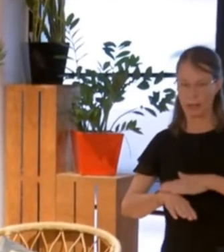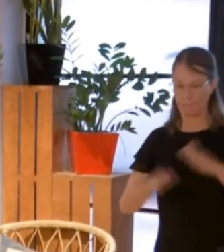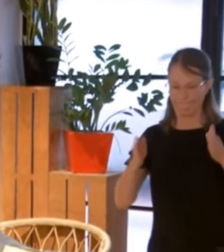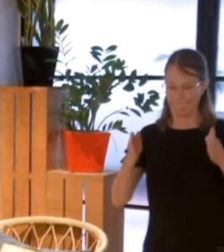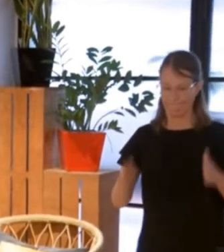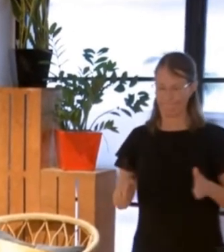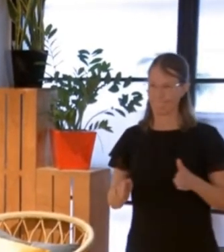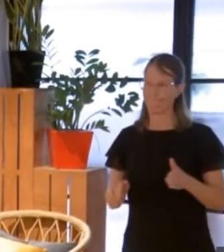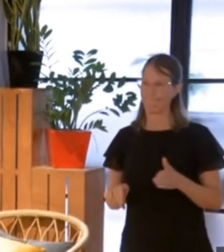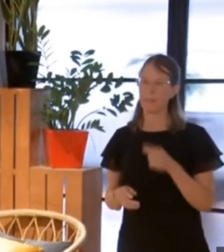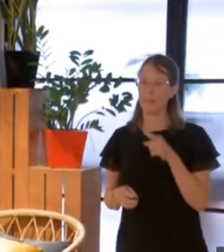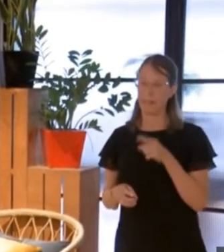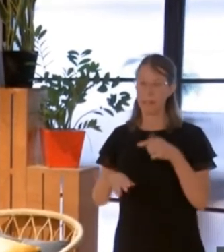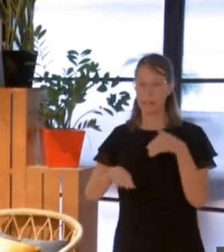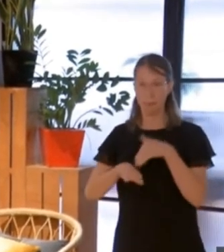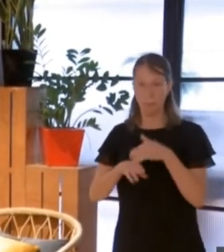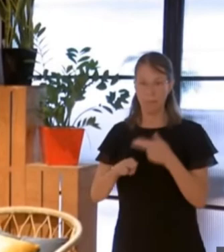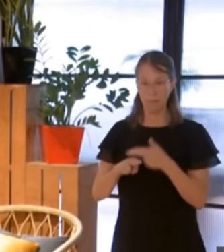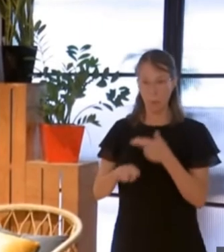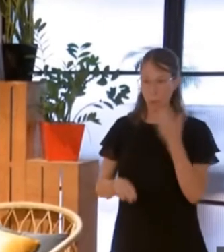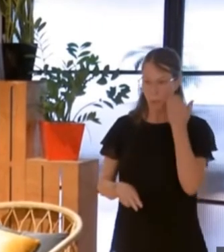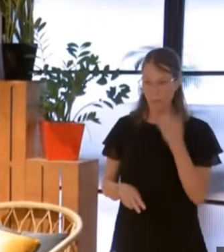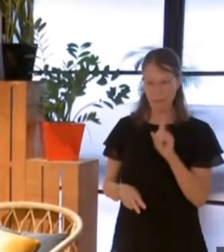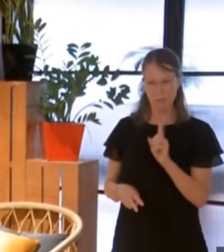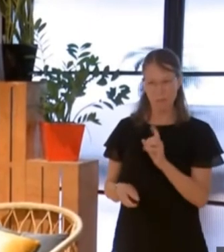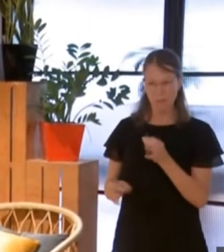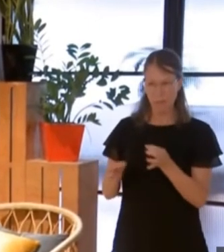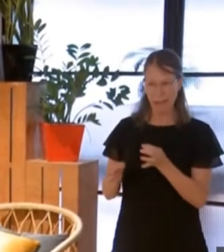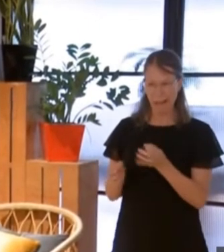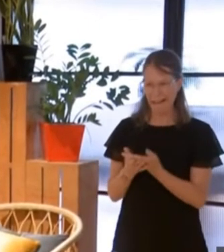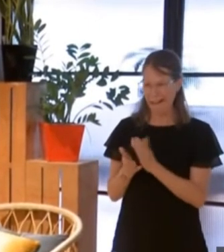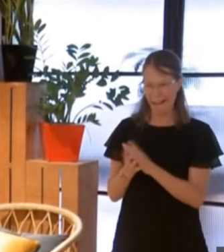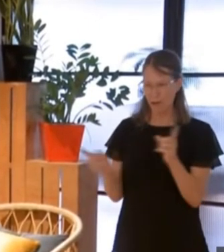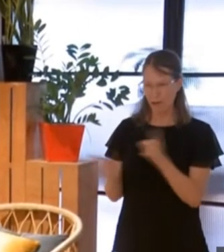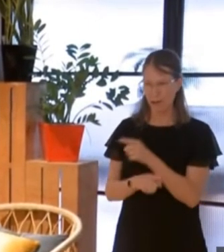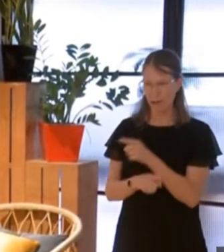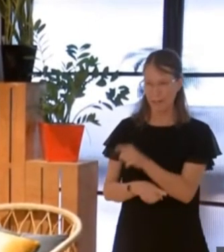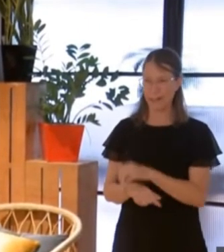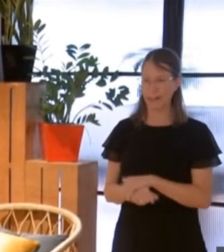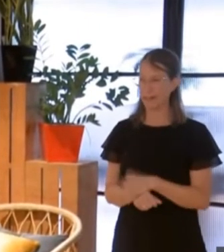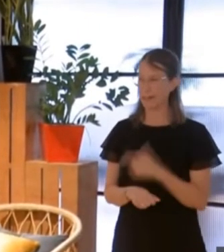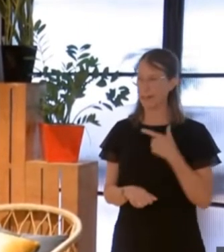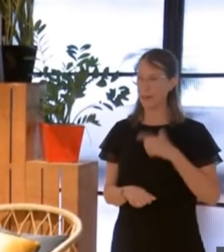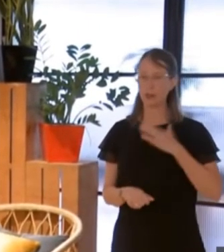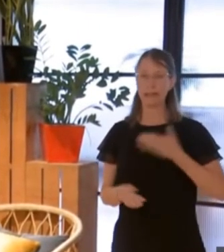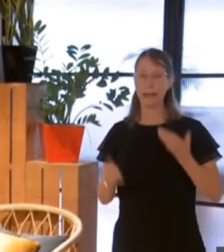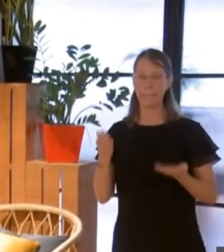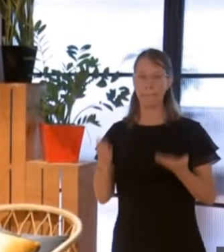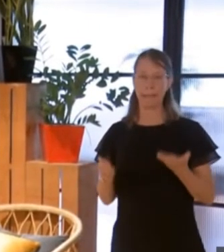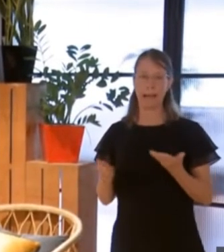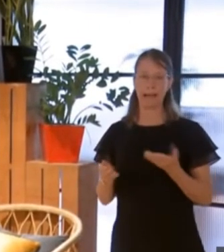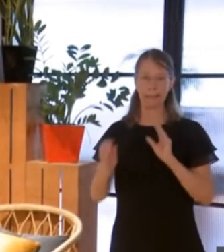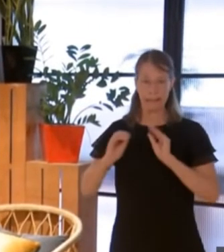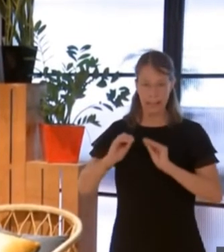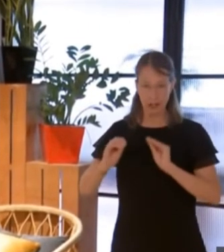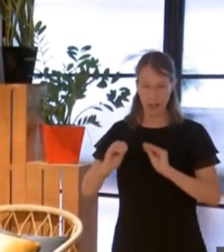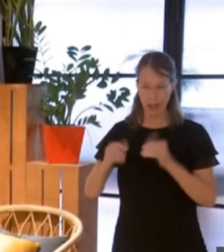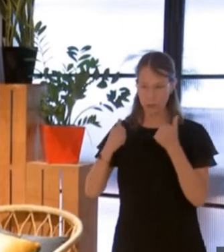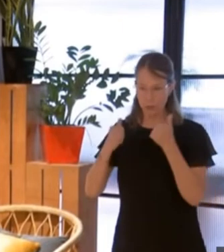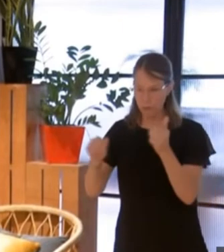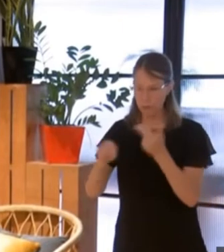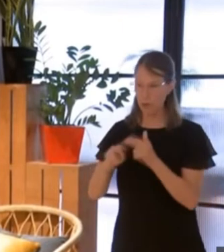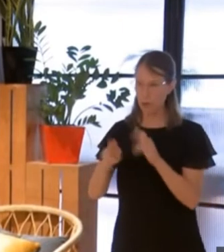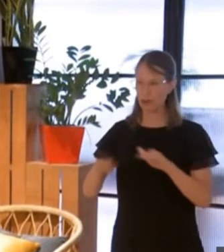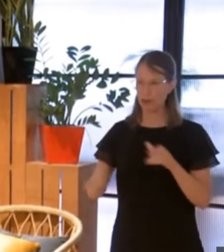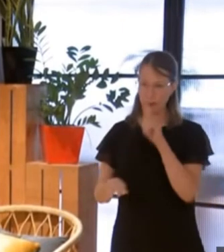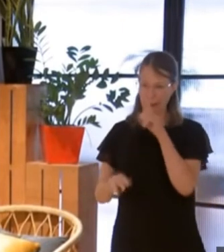that? Because obviously, you know, it's also, you've also got to balance educational outcomes with, you know, children being